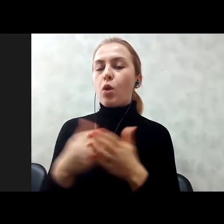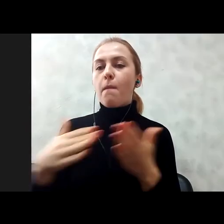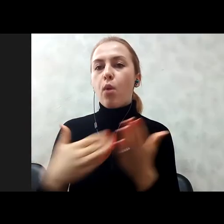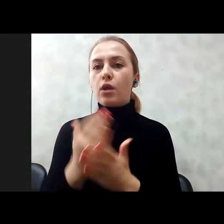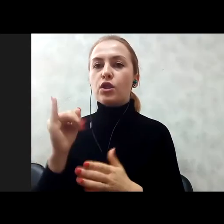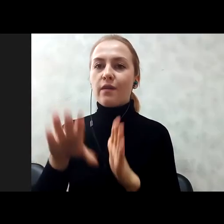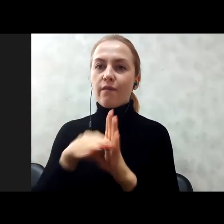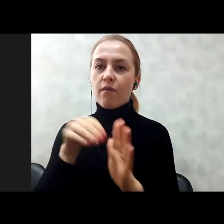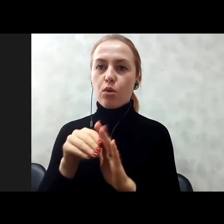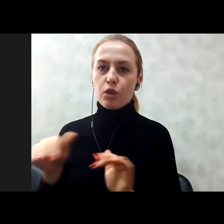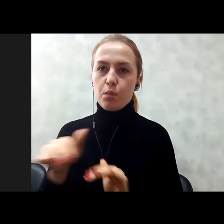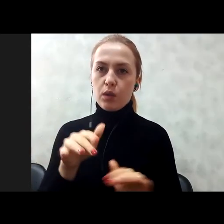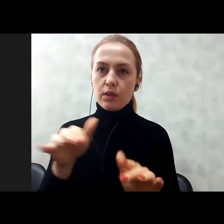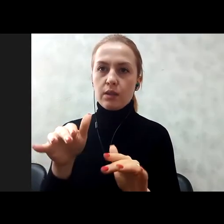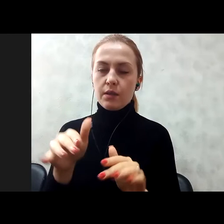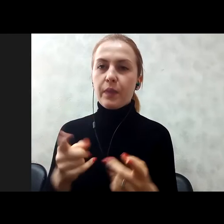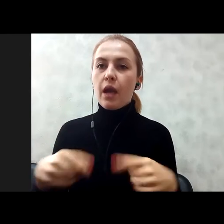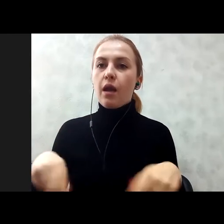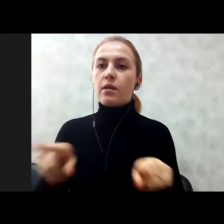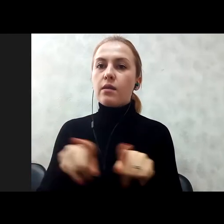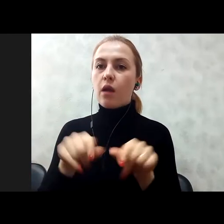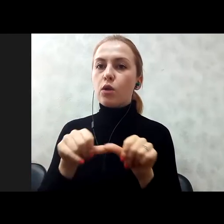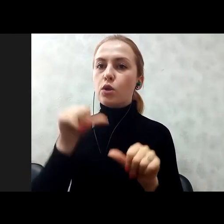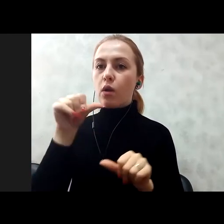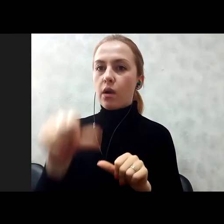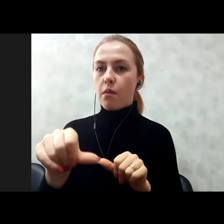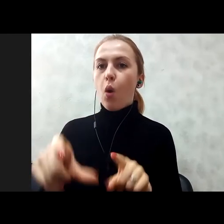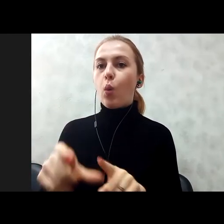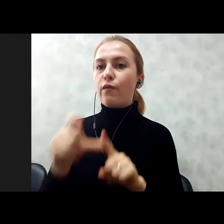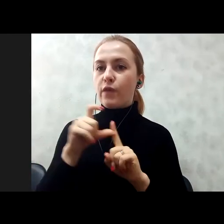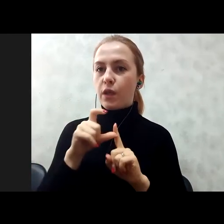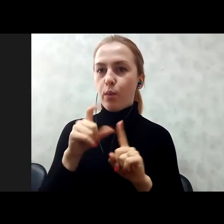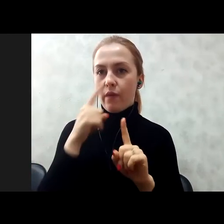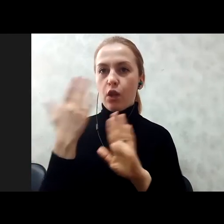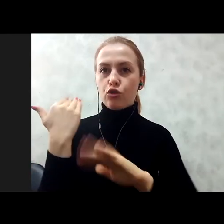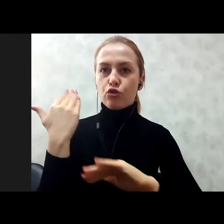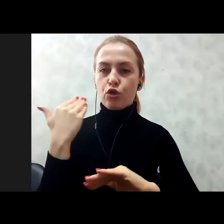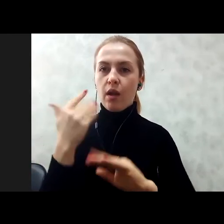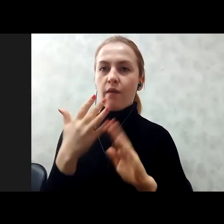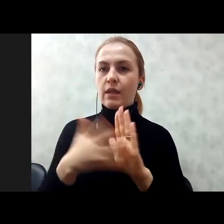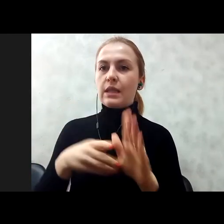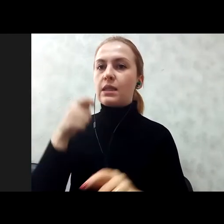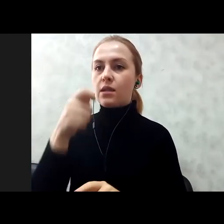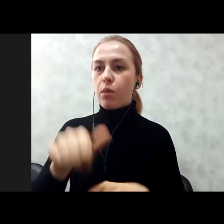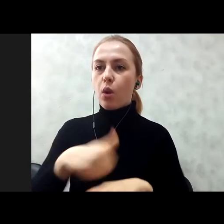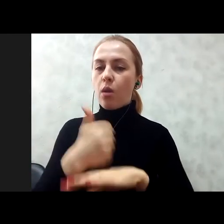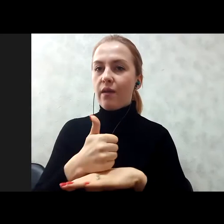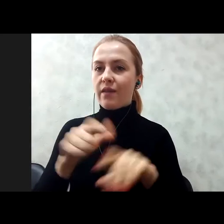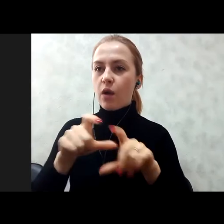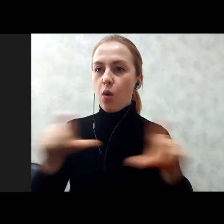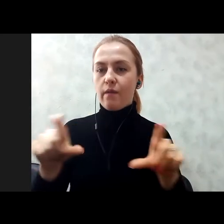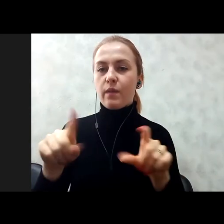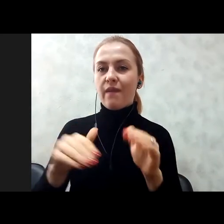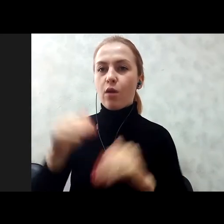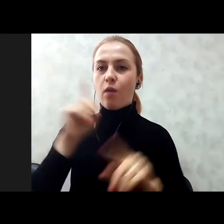minorities, youth and women to electoral processes. In particular, addressing the recent request by